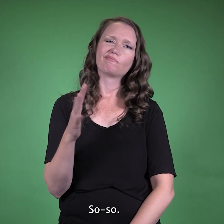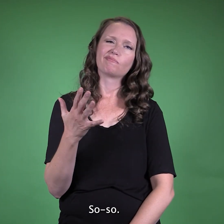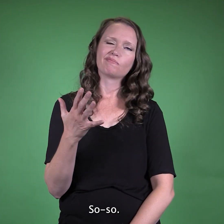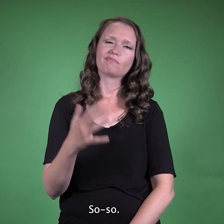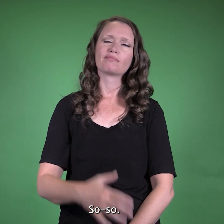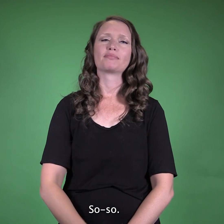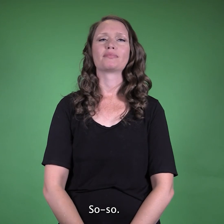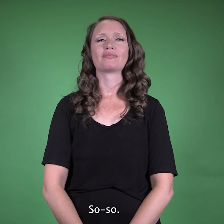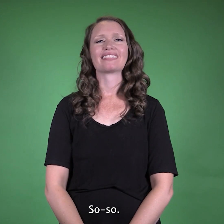So-so.